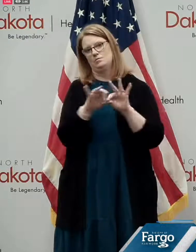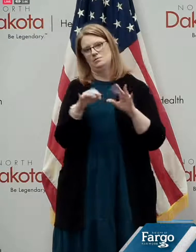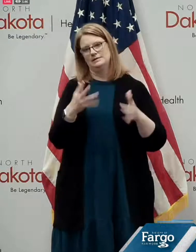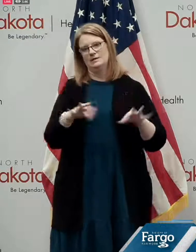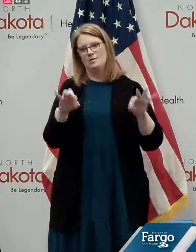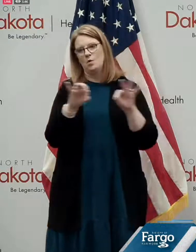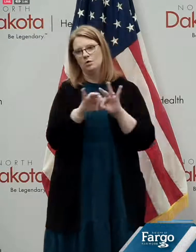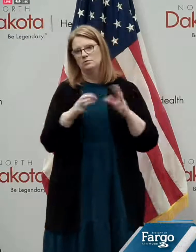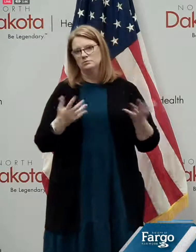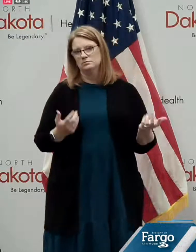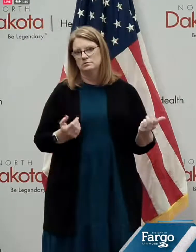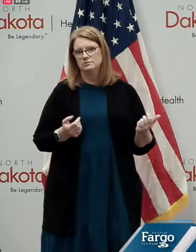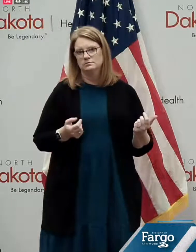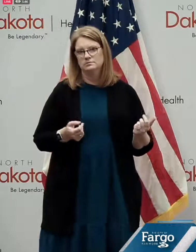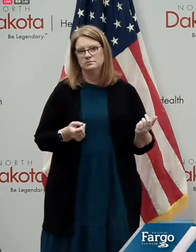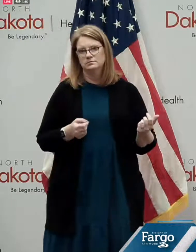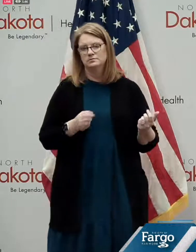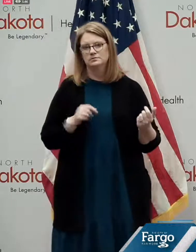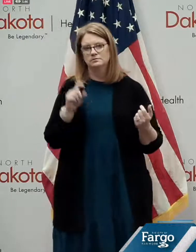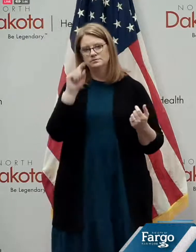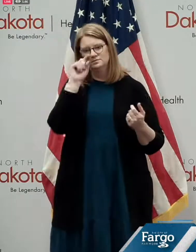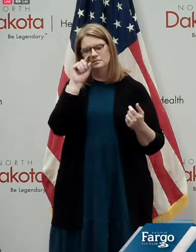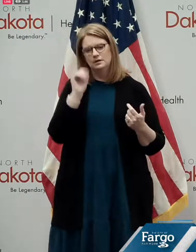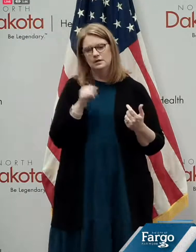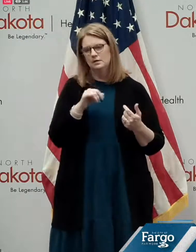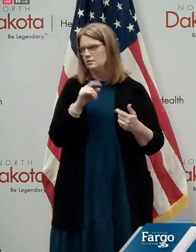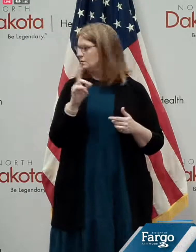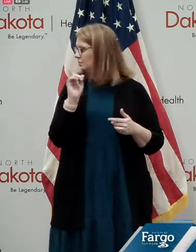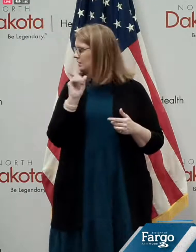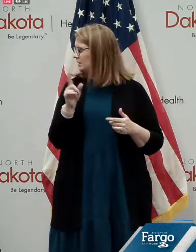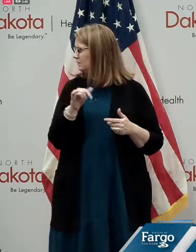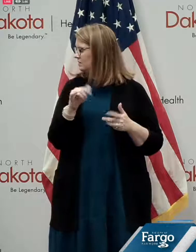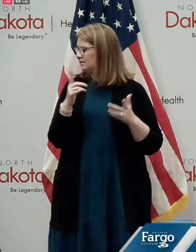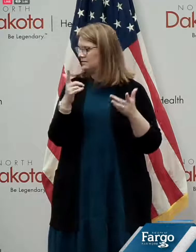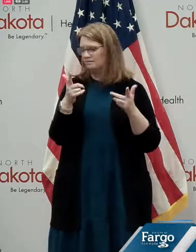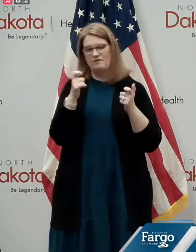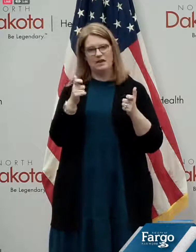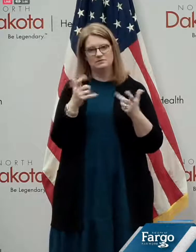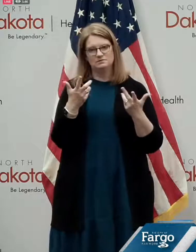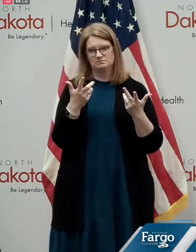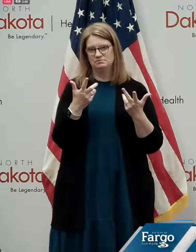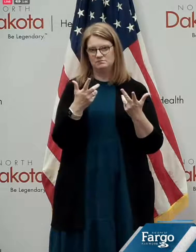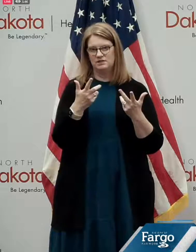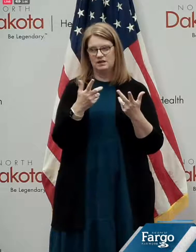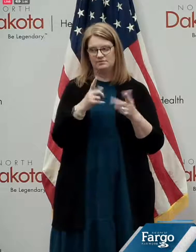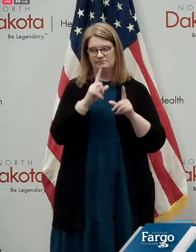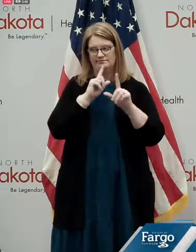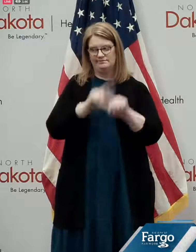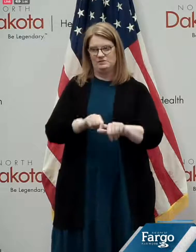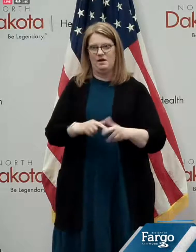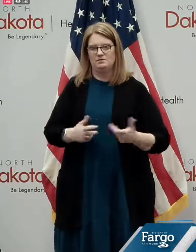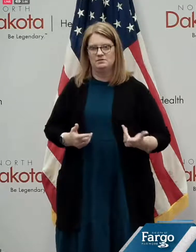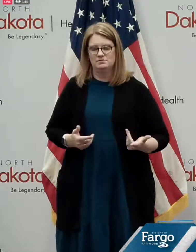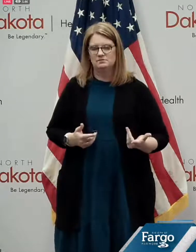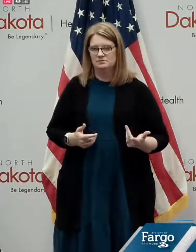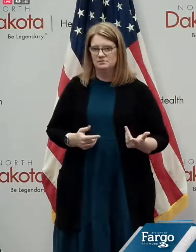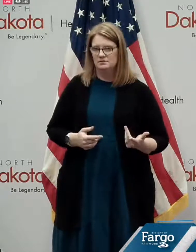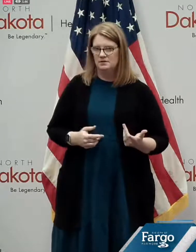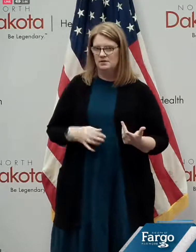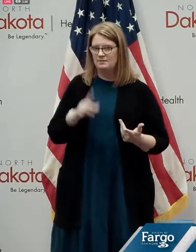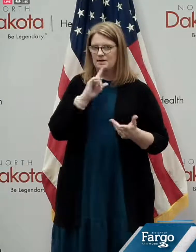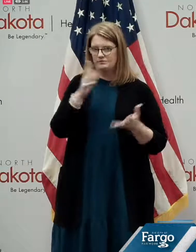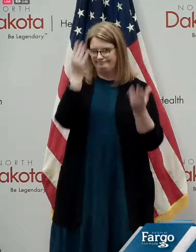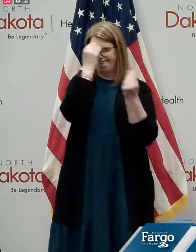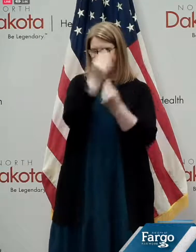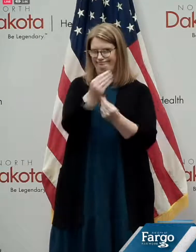about making sure that we have turnaround times by lab, and make sure that those are publicized so